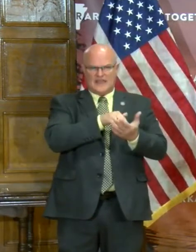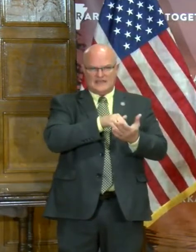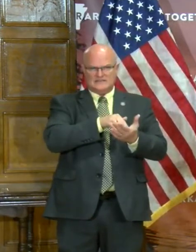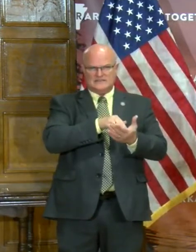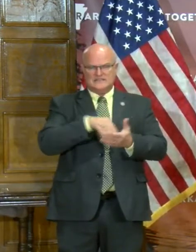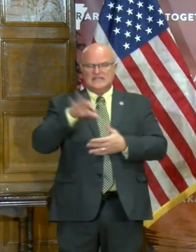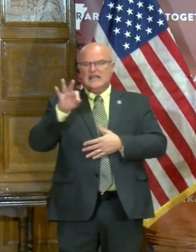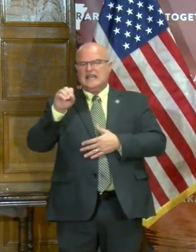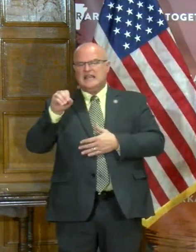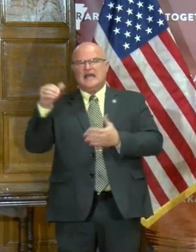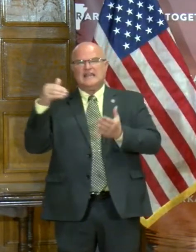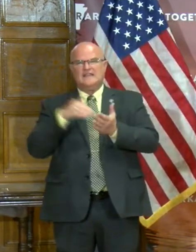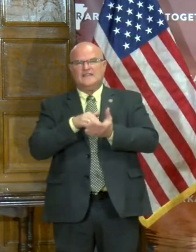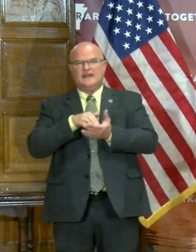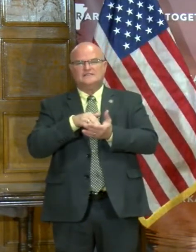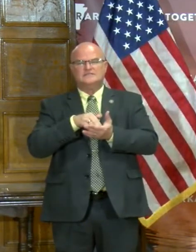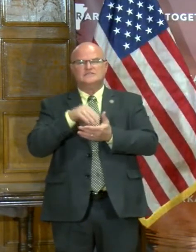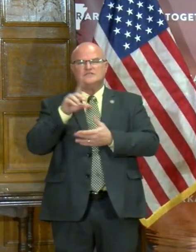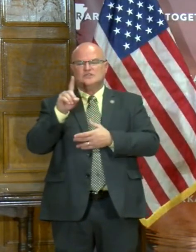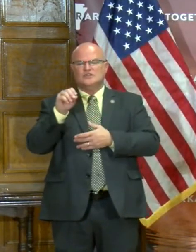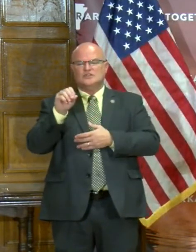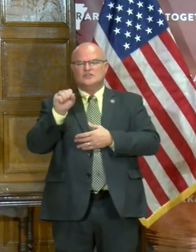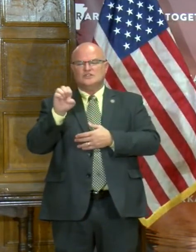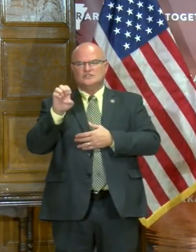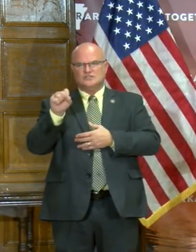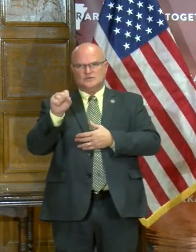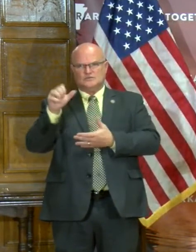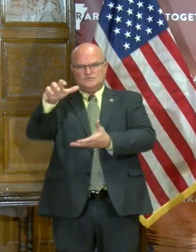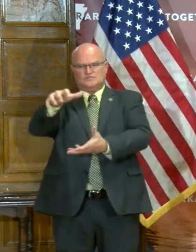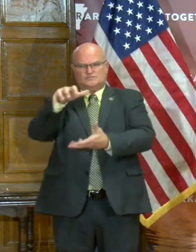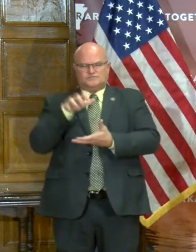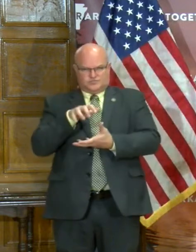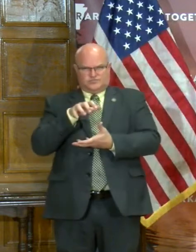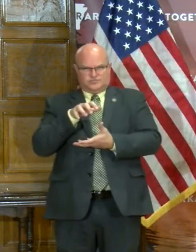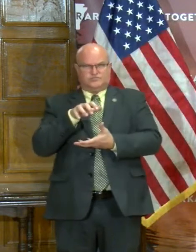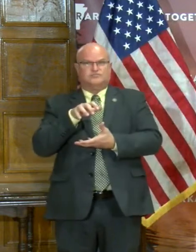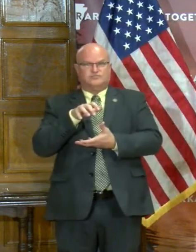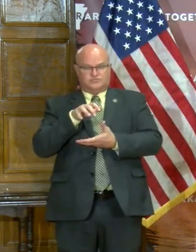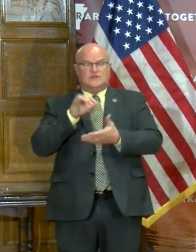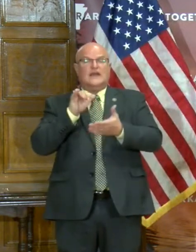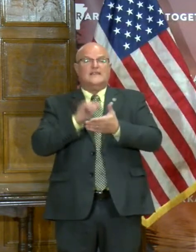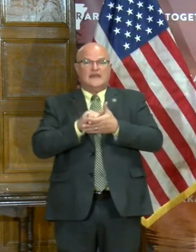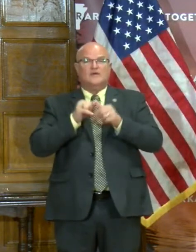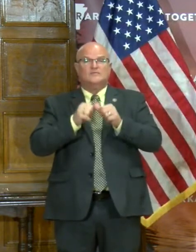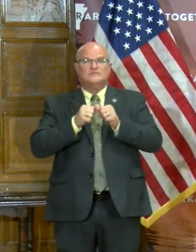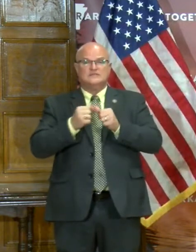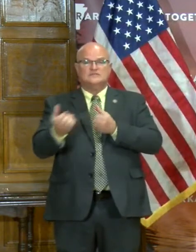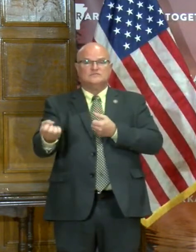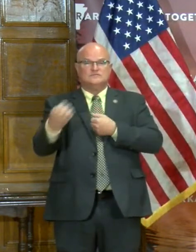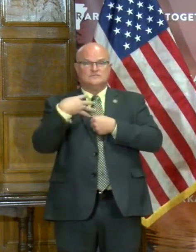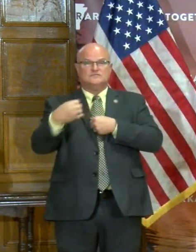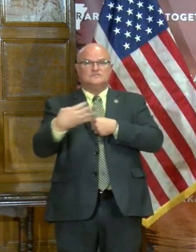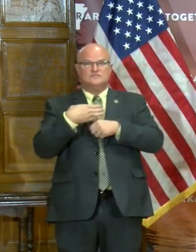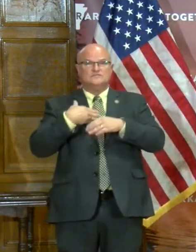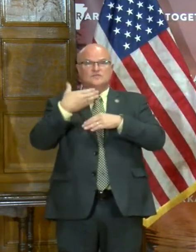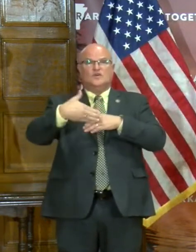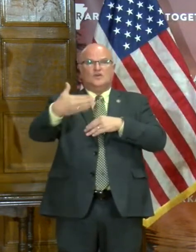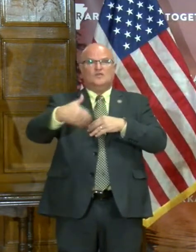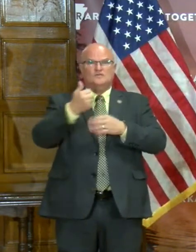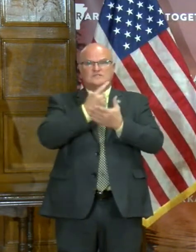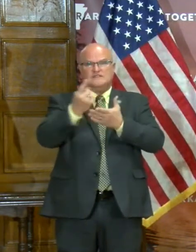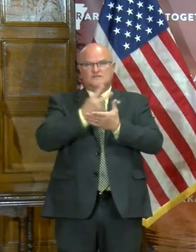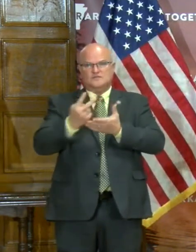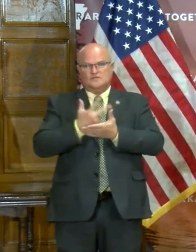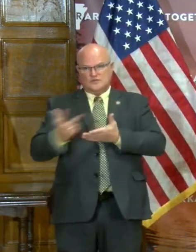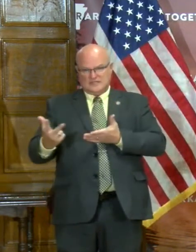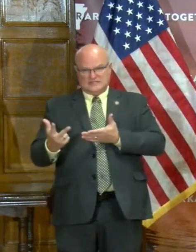45,000 and 90,000 doses as an initial allotment. And that will continue to come to us over a period of several